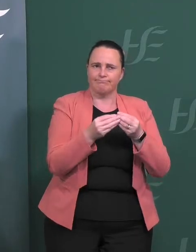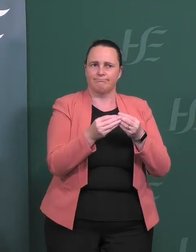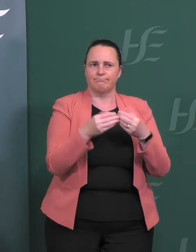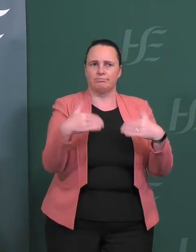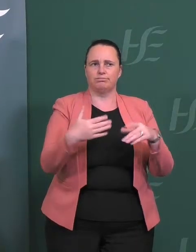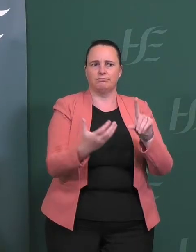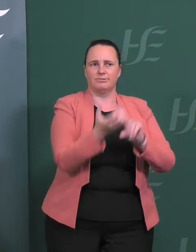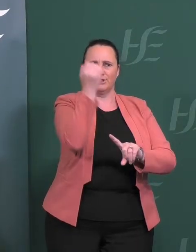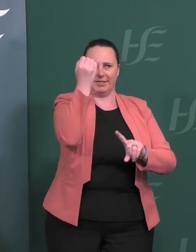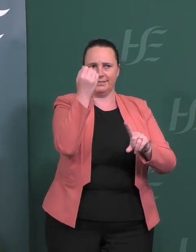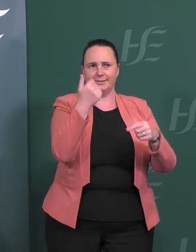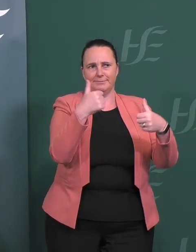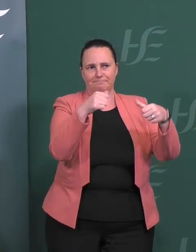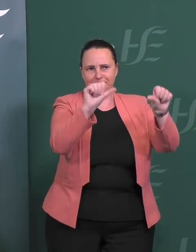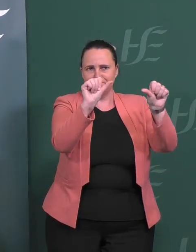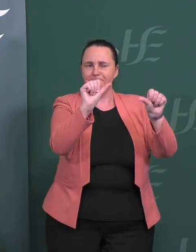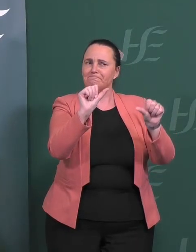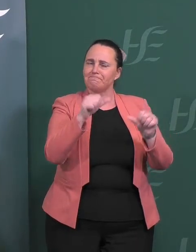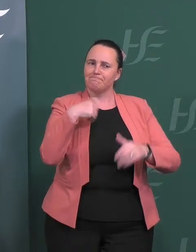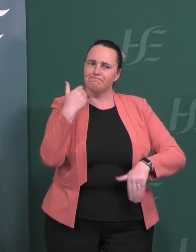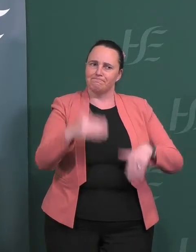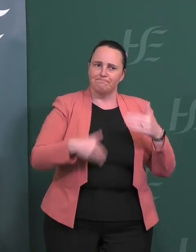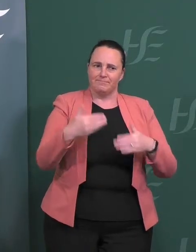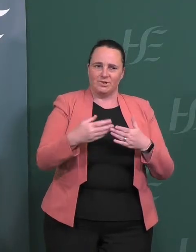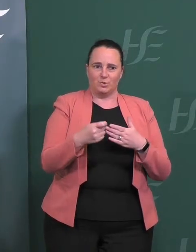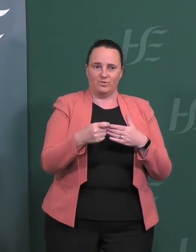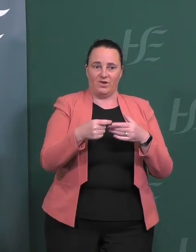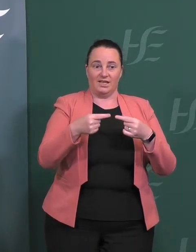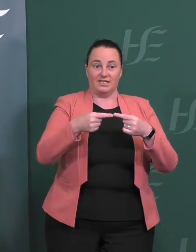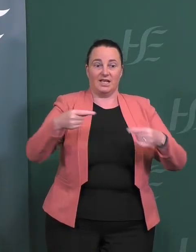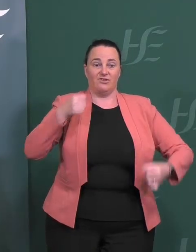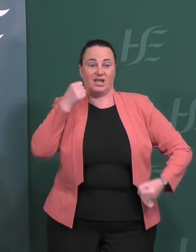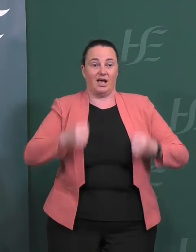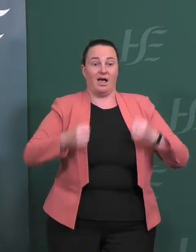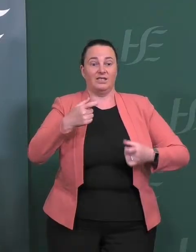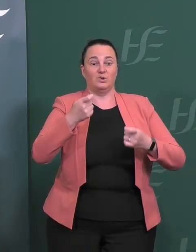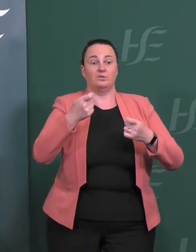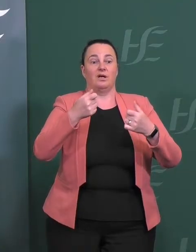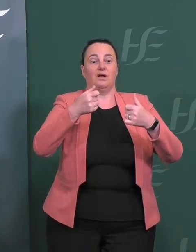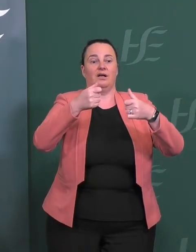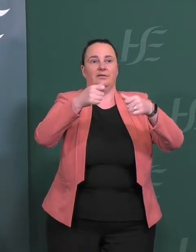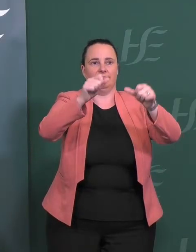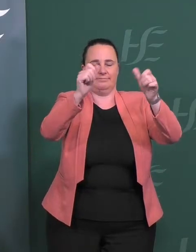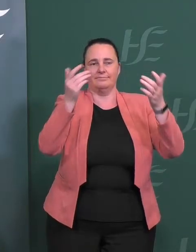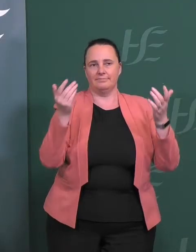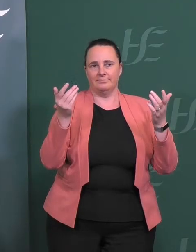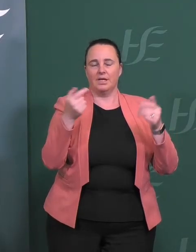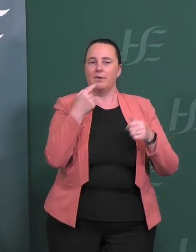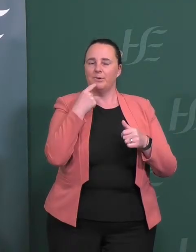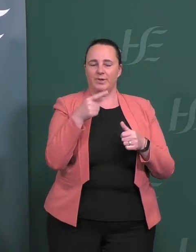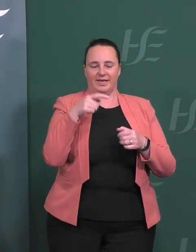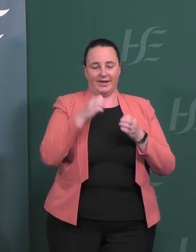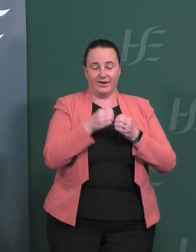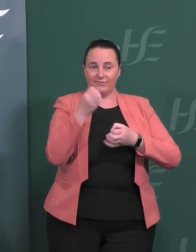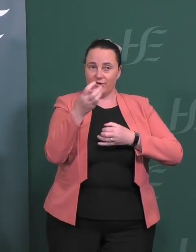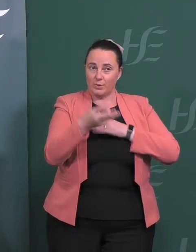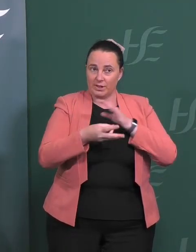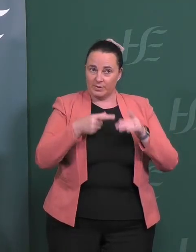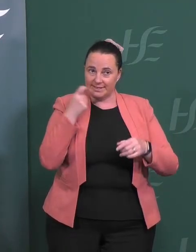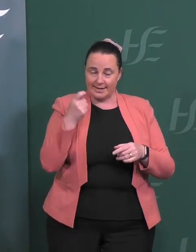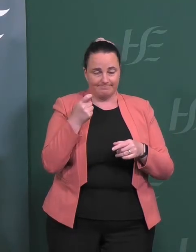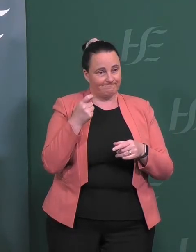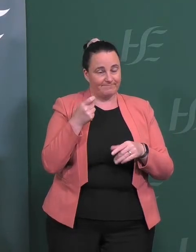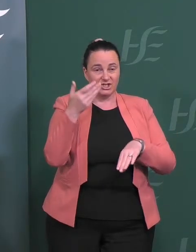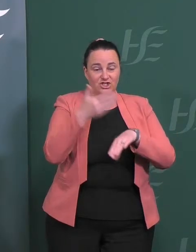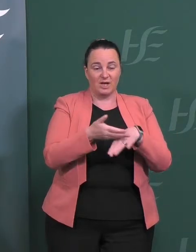And we continue to race towards the final furlong of the rollout. But as we always say here each week, the job isn't done